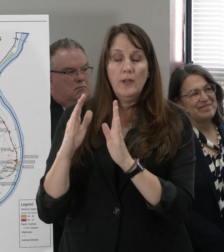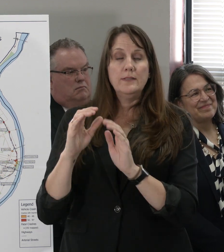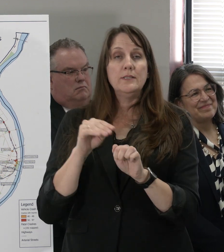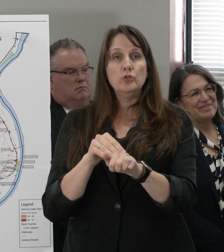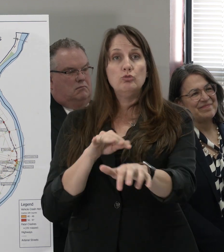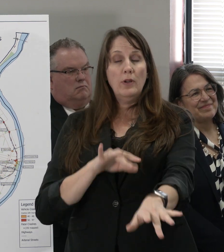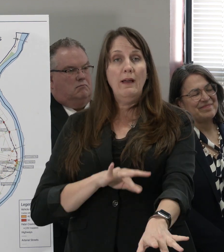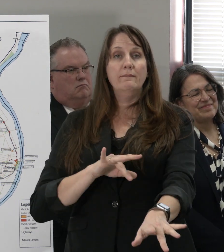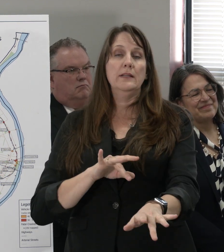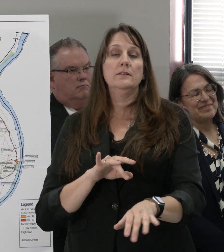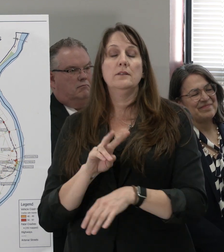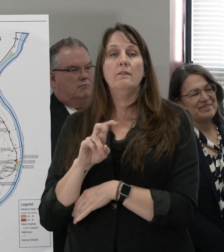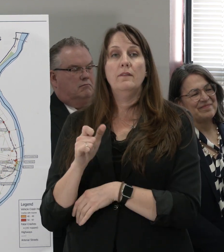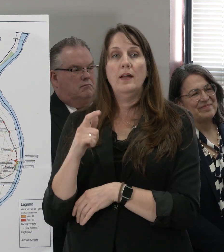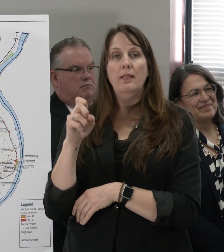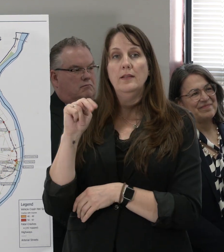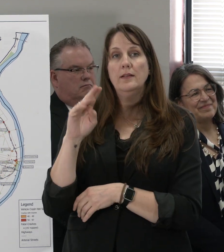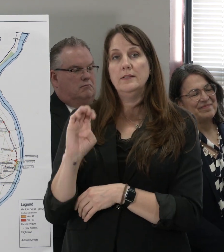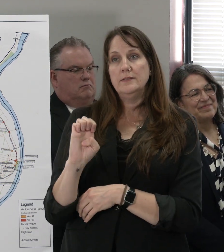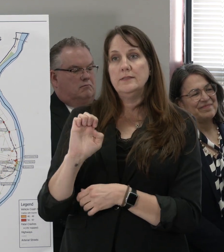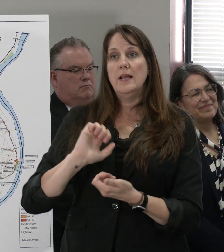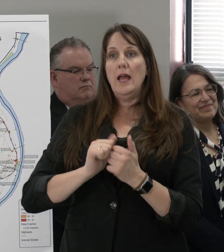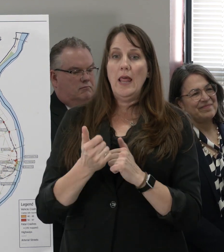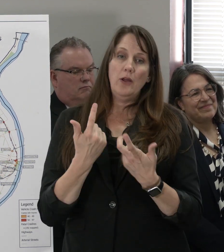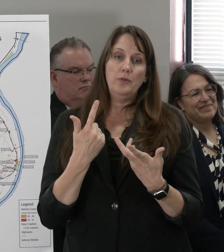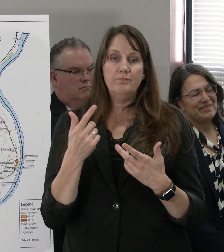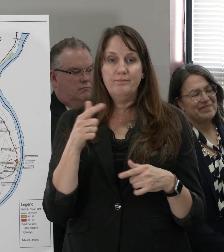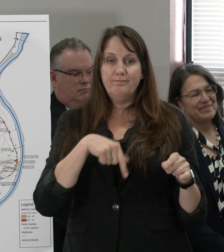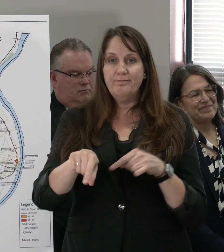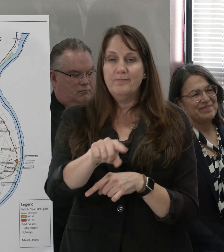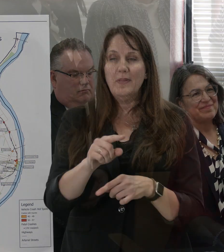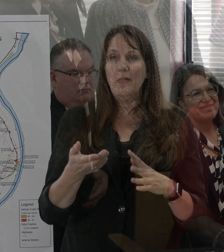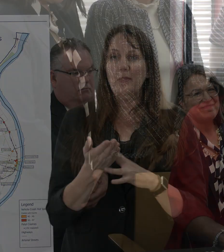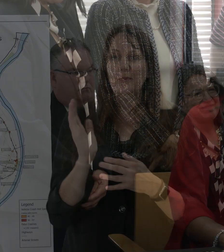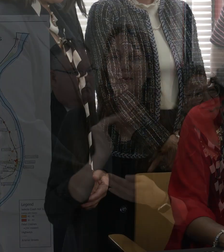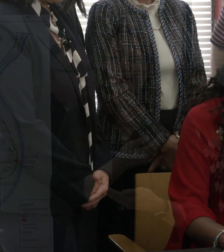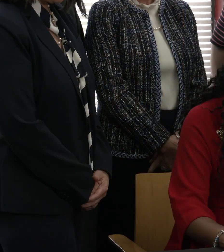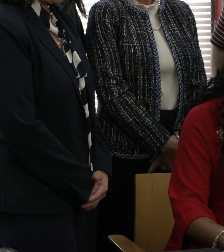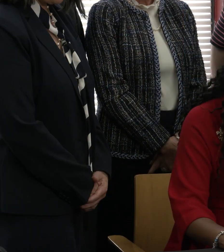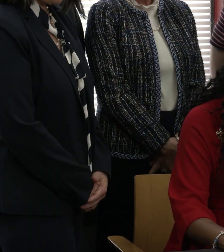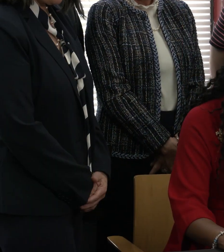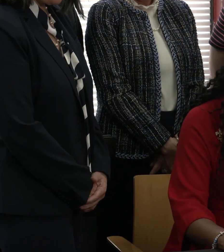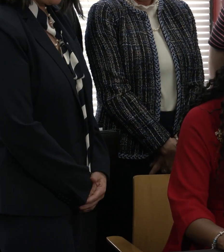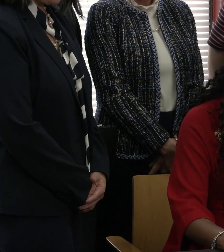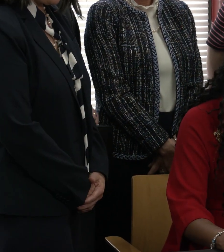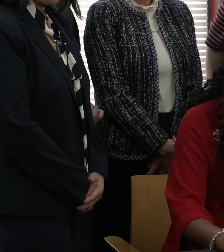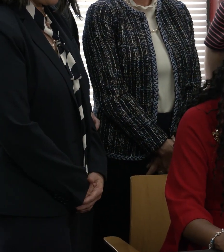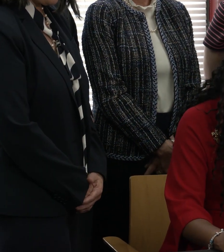and the experience of getting around our city. I can't wait to see what comes next.